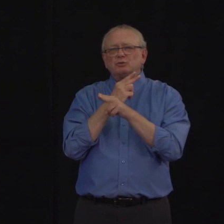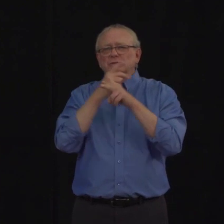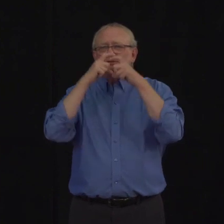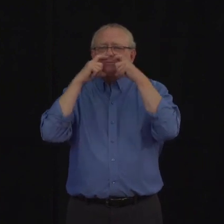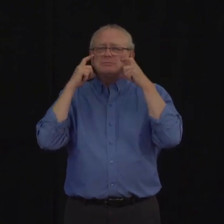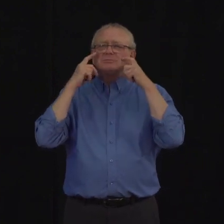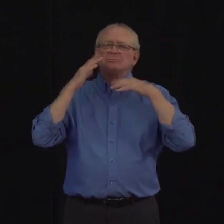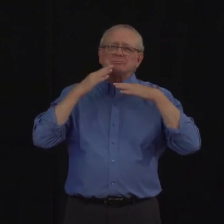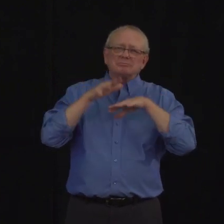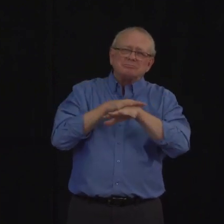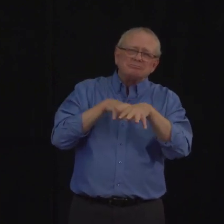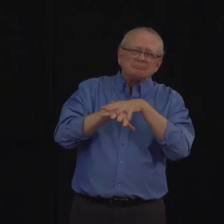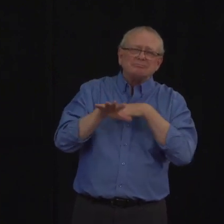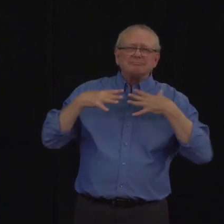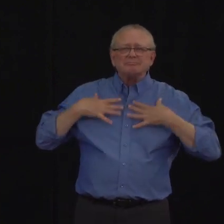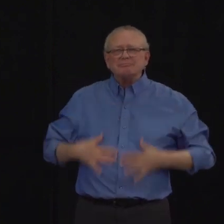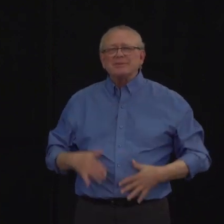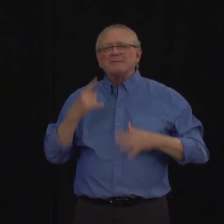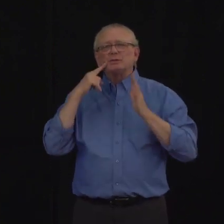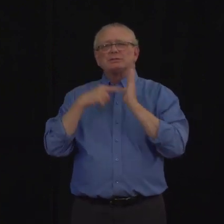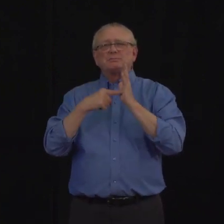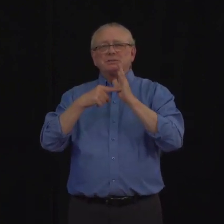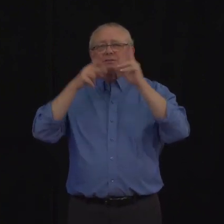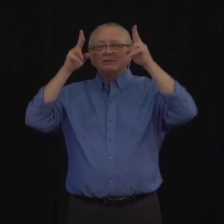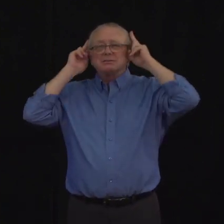wearing a mask? Would that be the customer or the business?